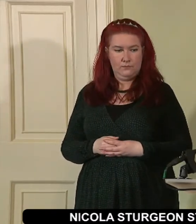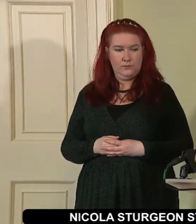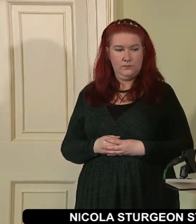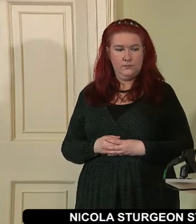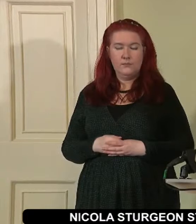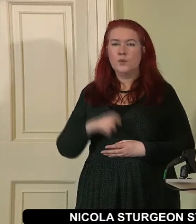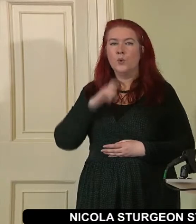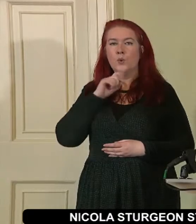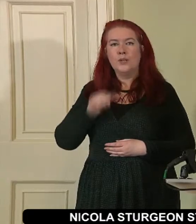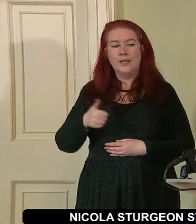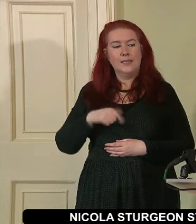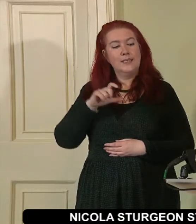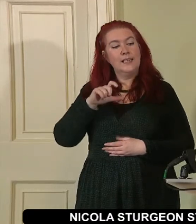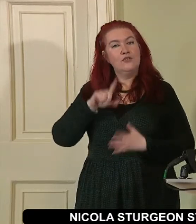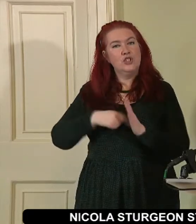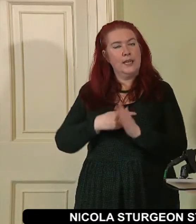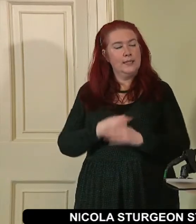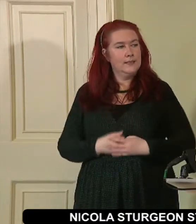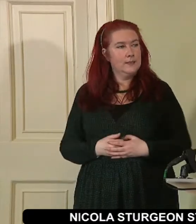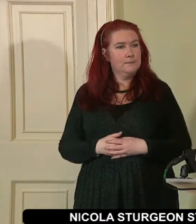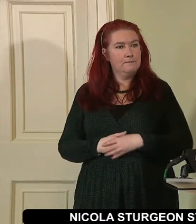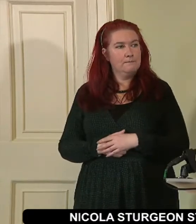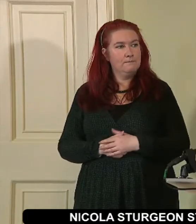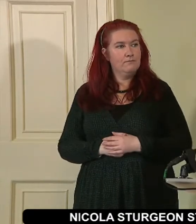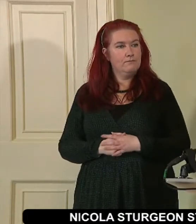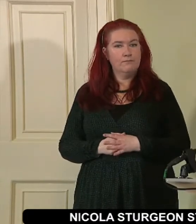Who we have next? Kieran Jenkins.